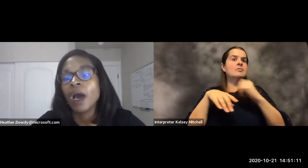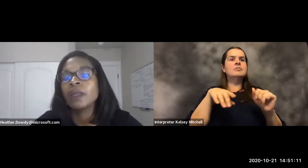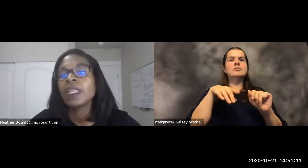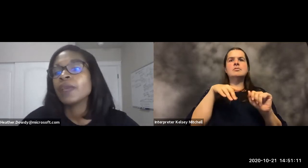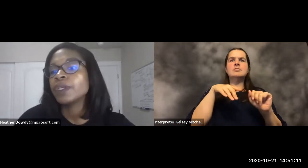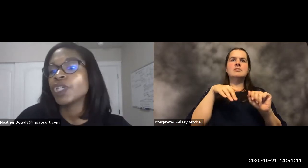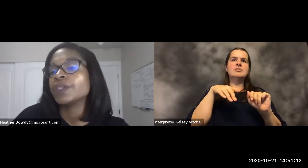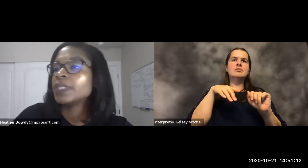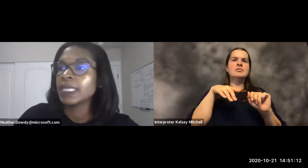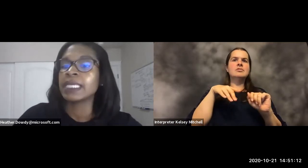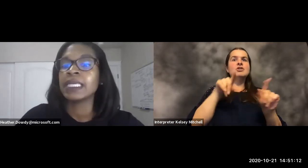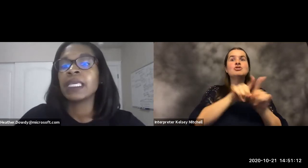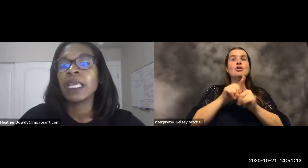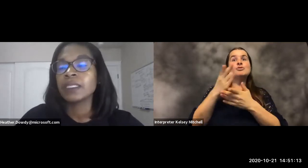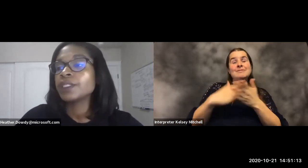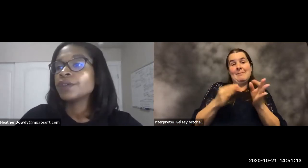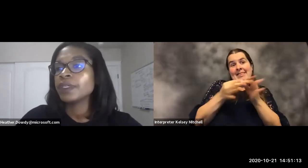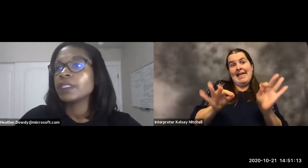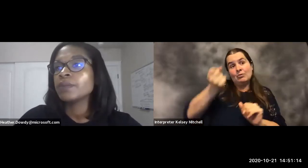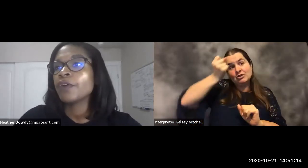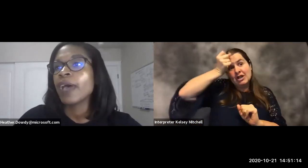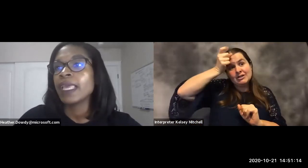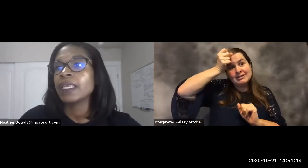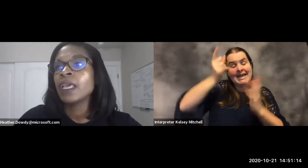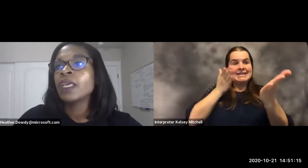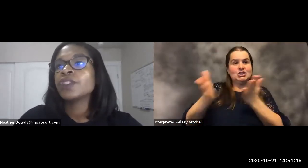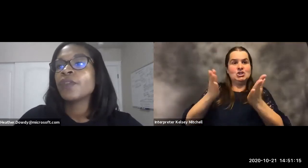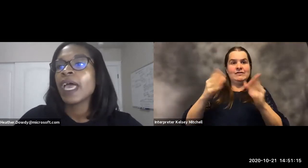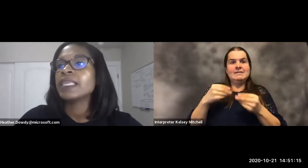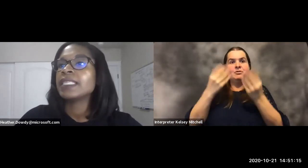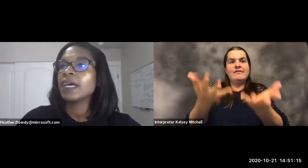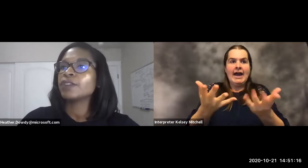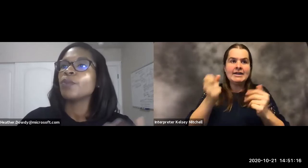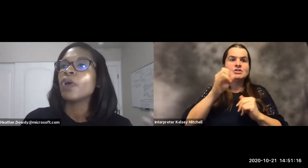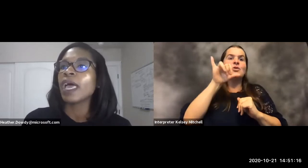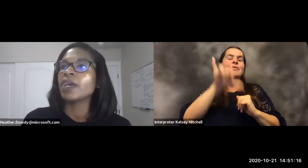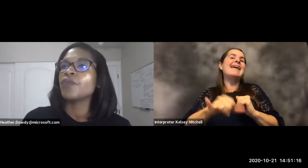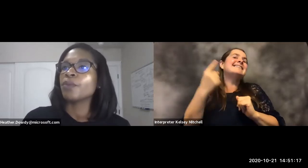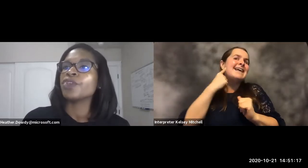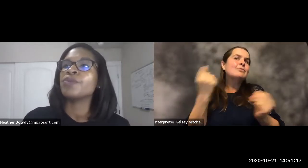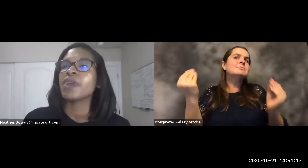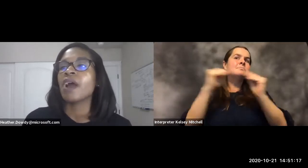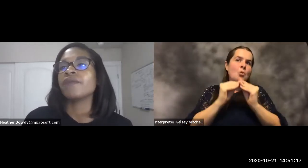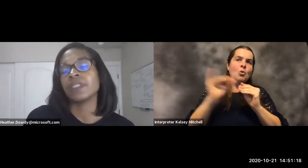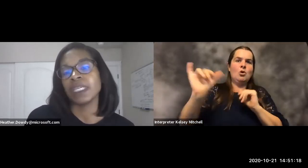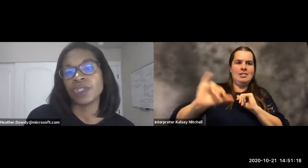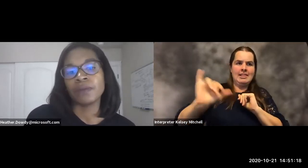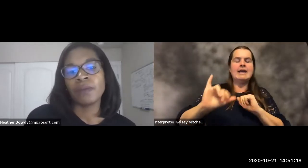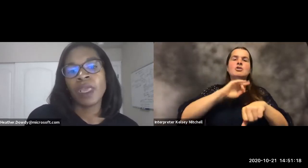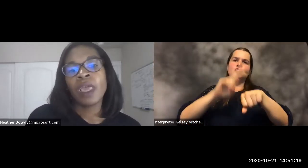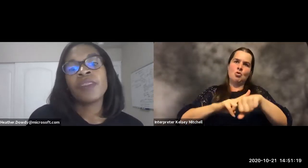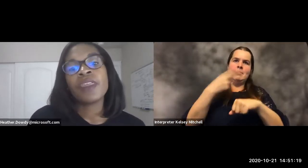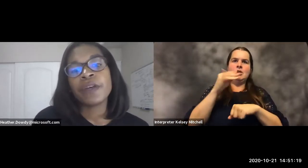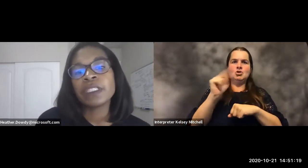what we call language understanding service provided so that it sounds more like a normal human